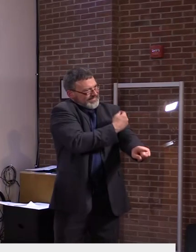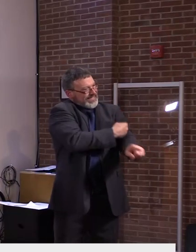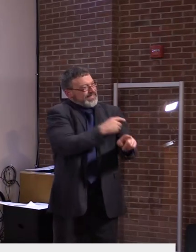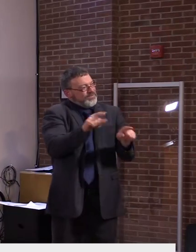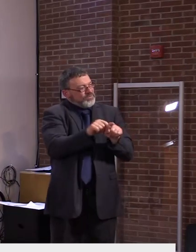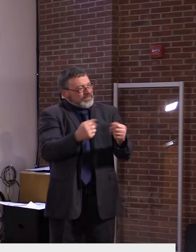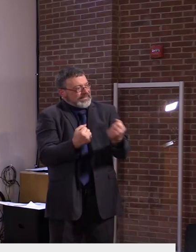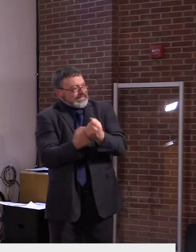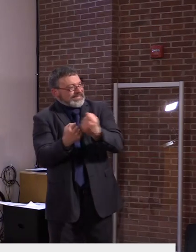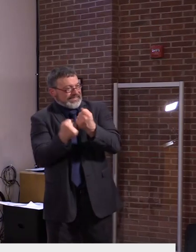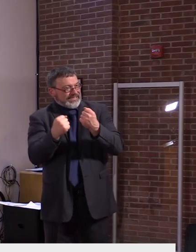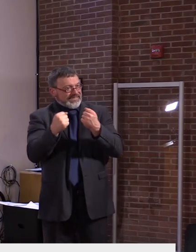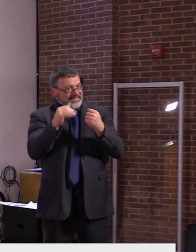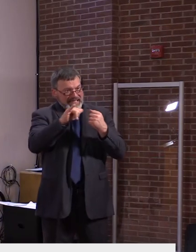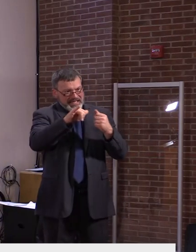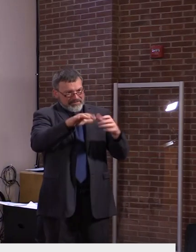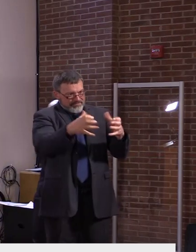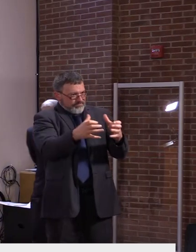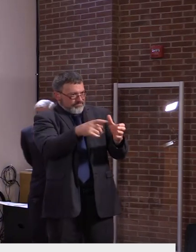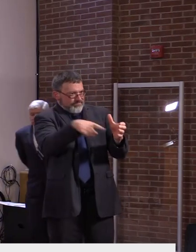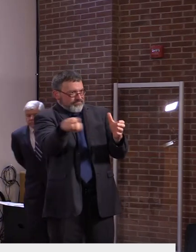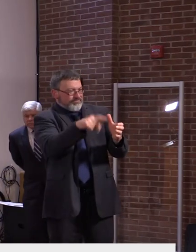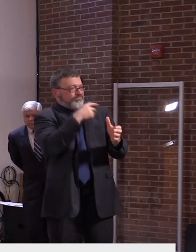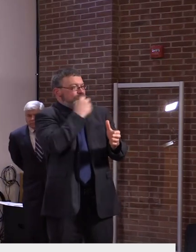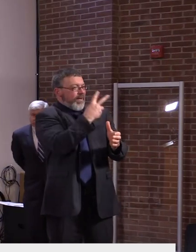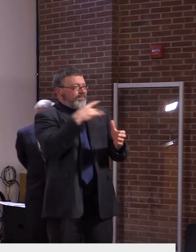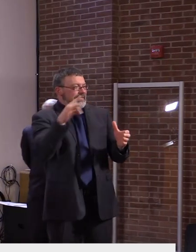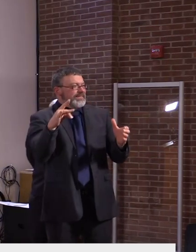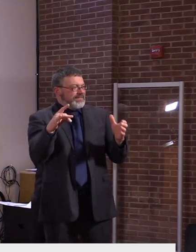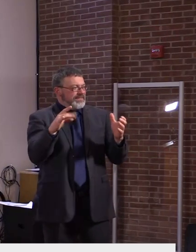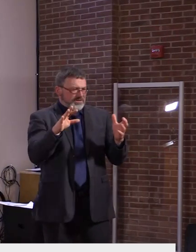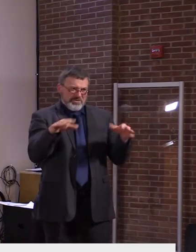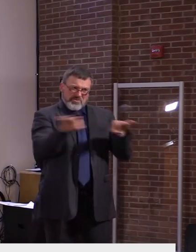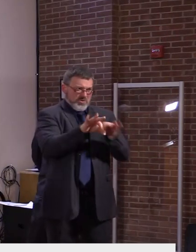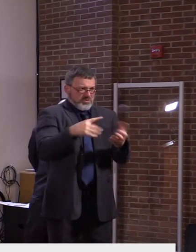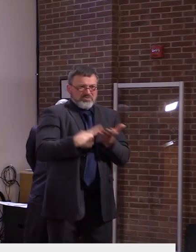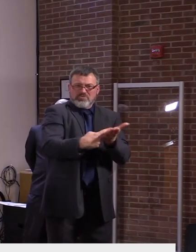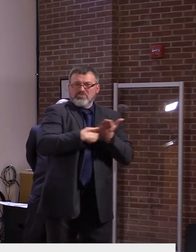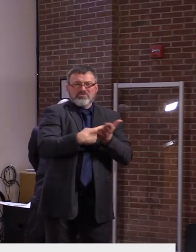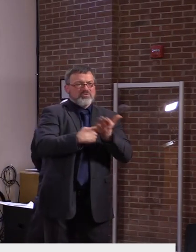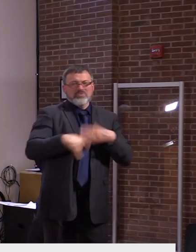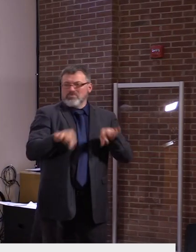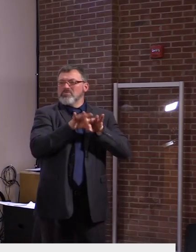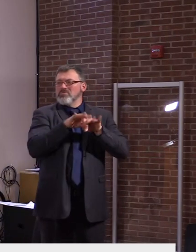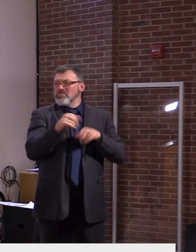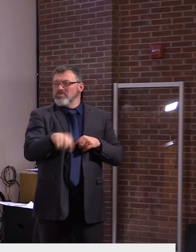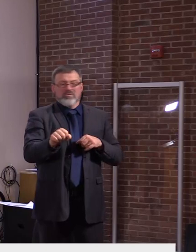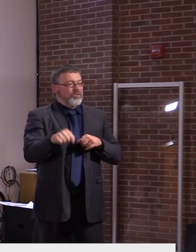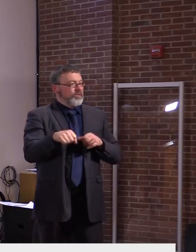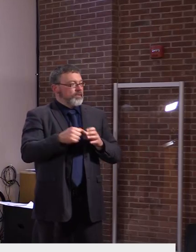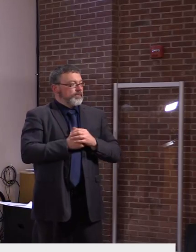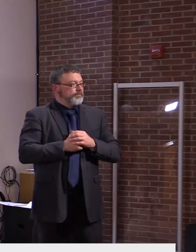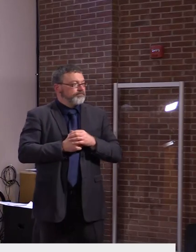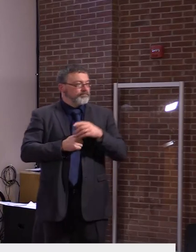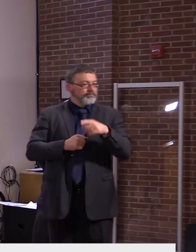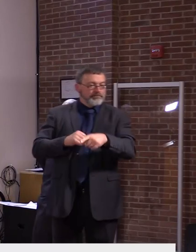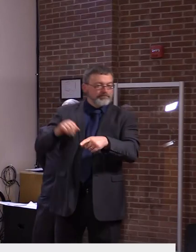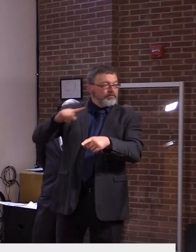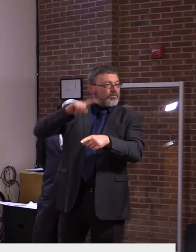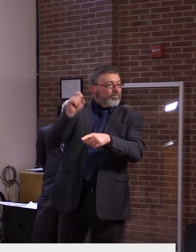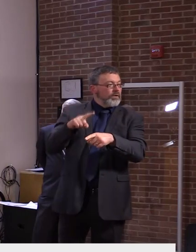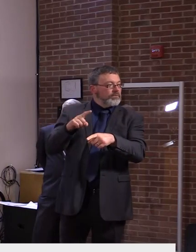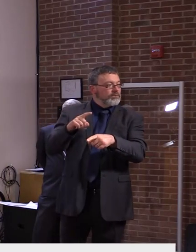is certainly worth talking about. So we will be messaging that. And then quickly, last